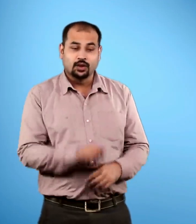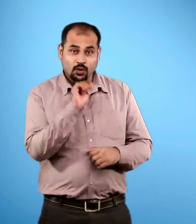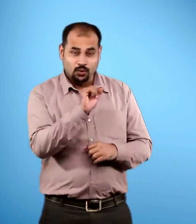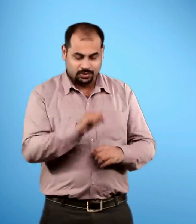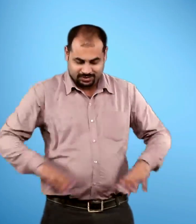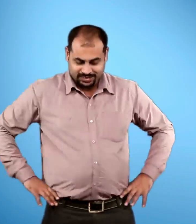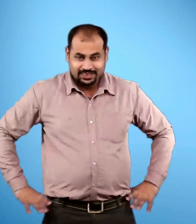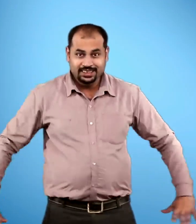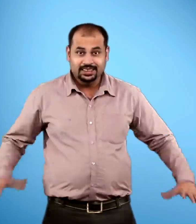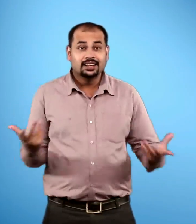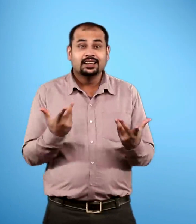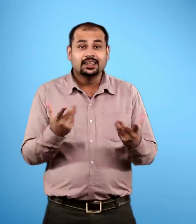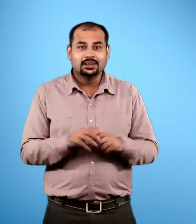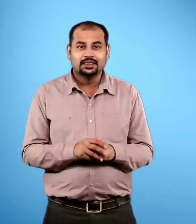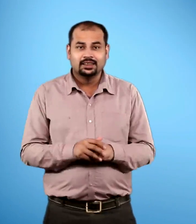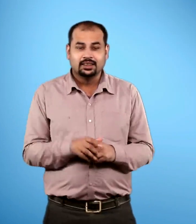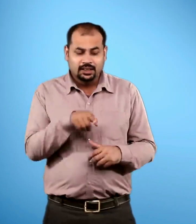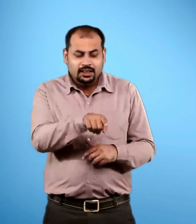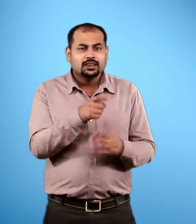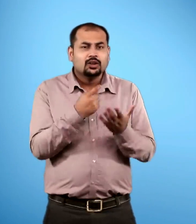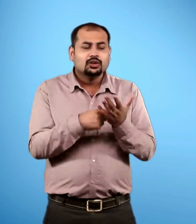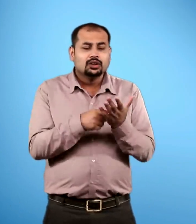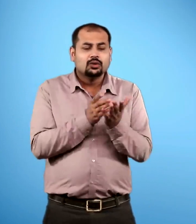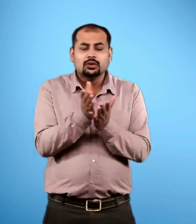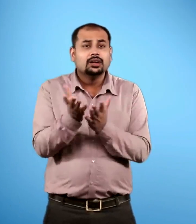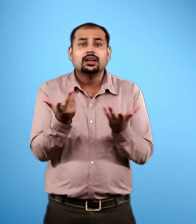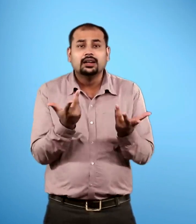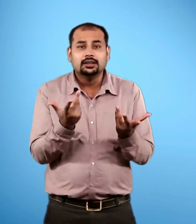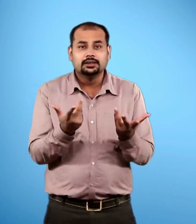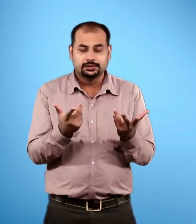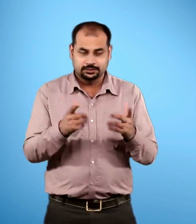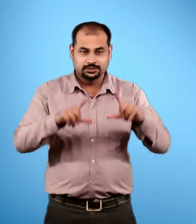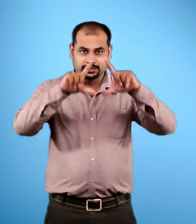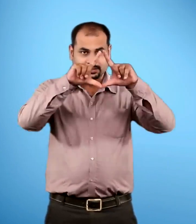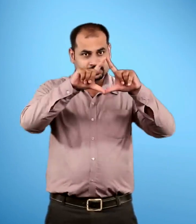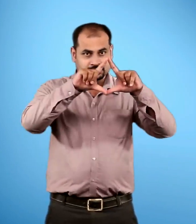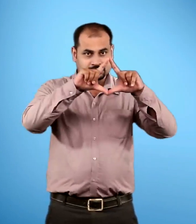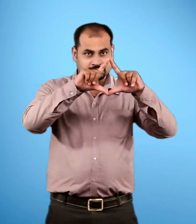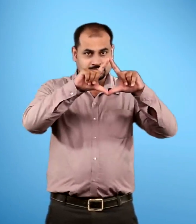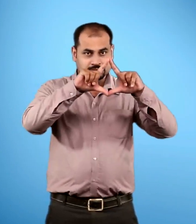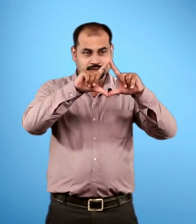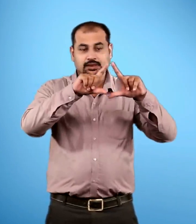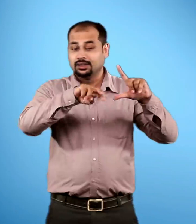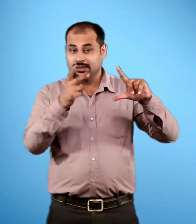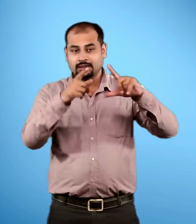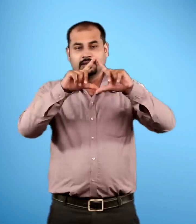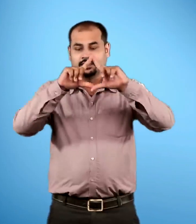"In your skirt, the rule of the pattern is one up, one